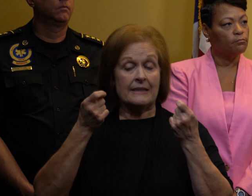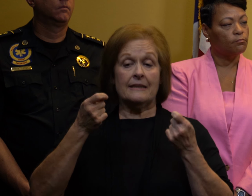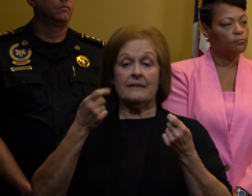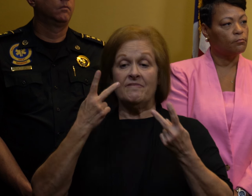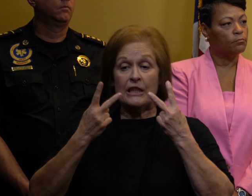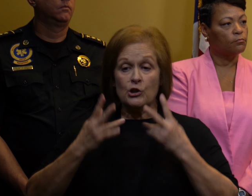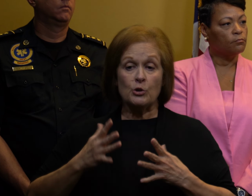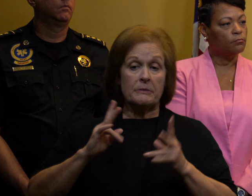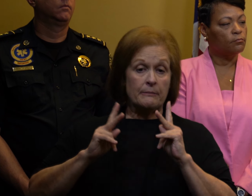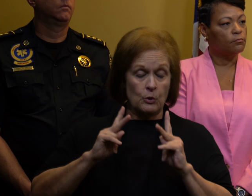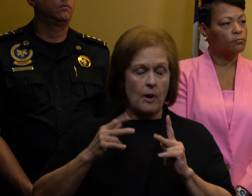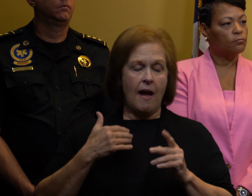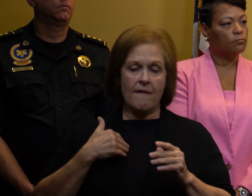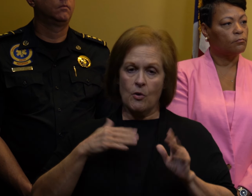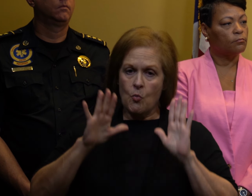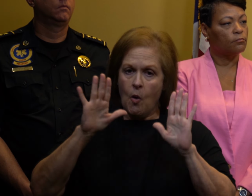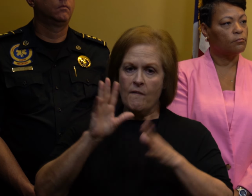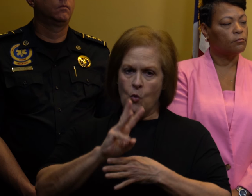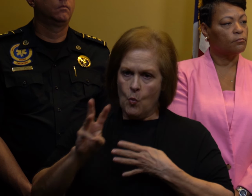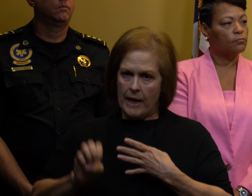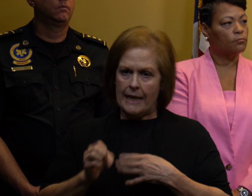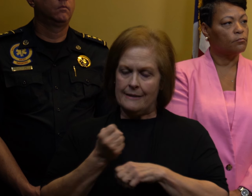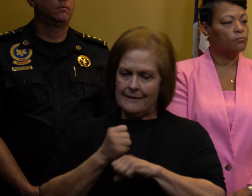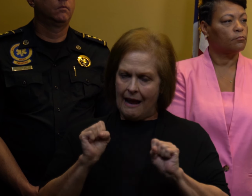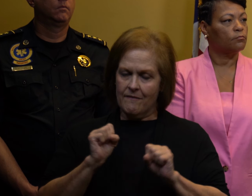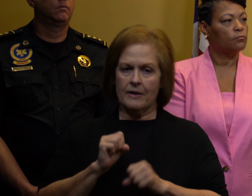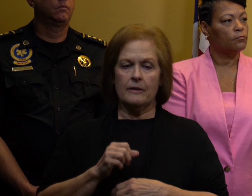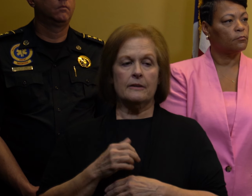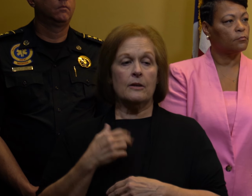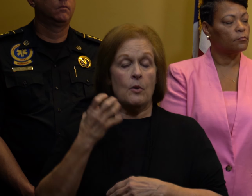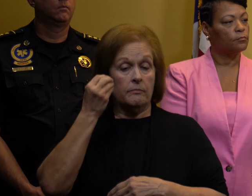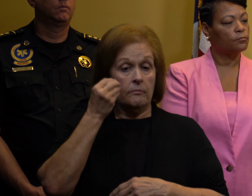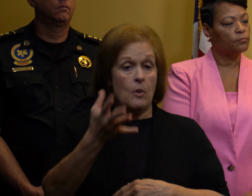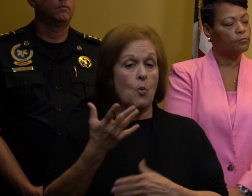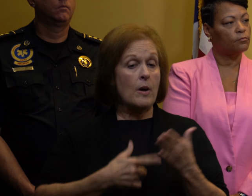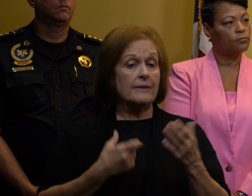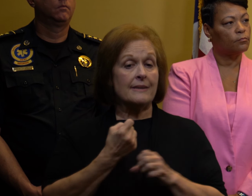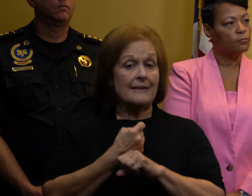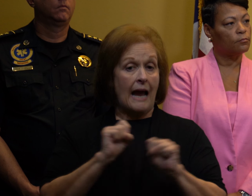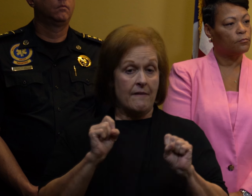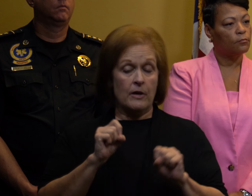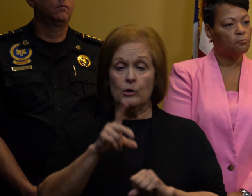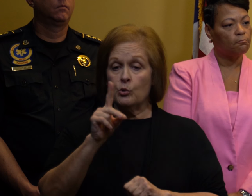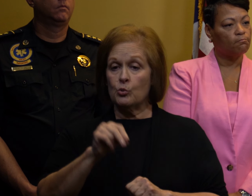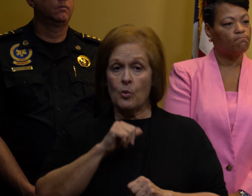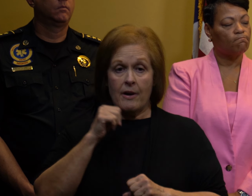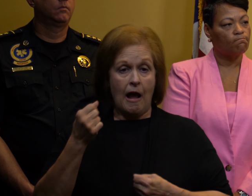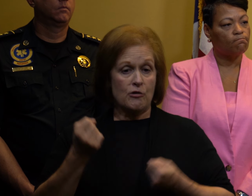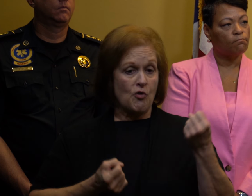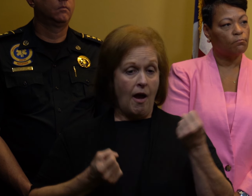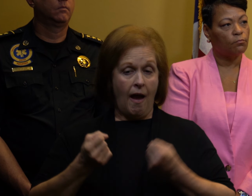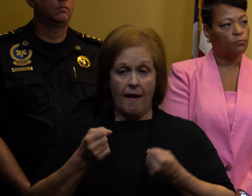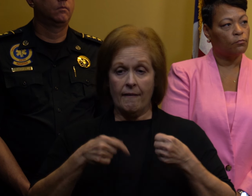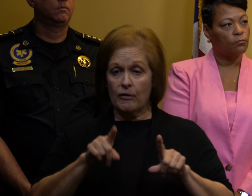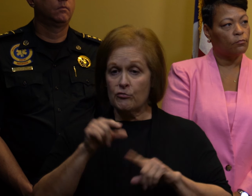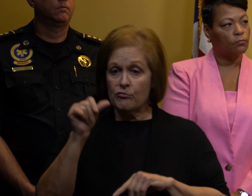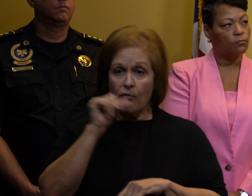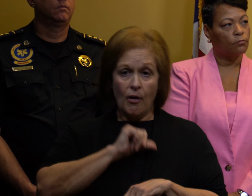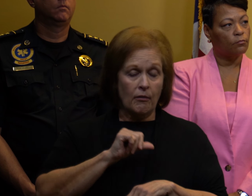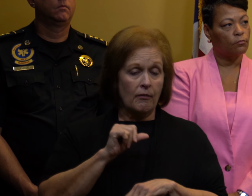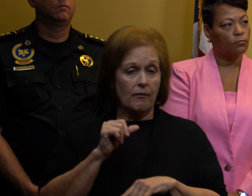safe experience this weekend. We'd like to provide the following safety tips to all. Don't drive while impaired.